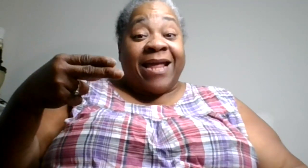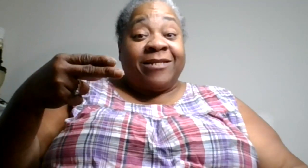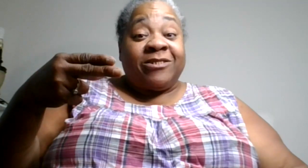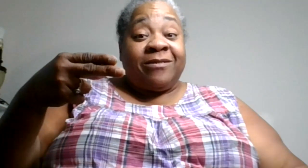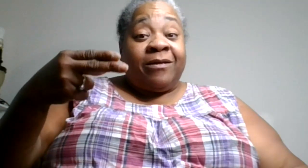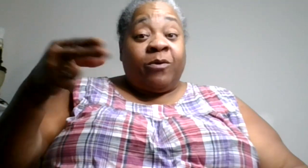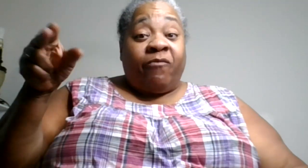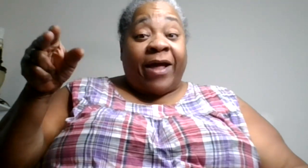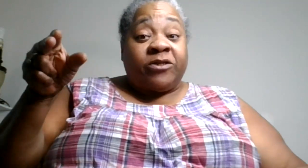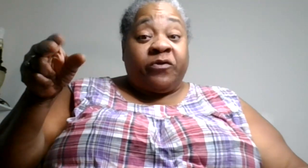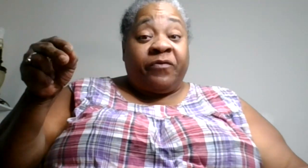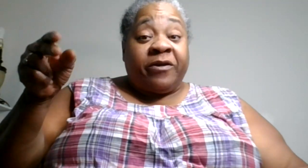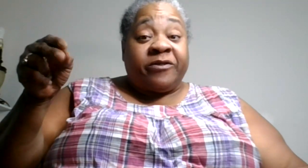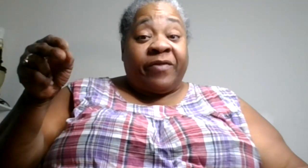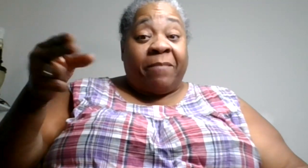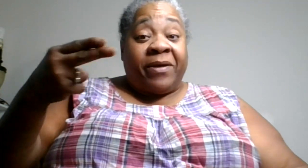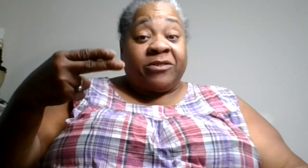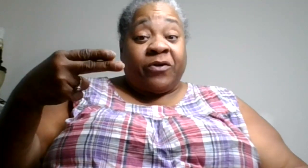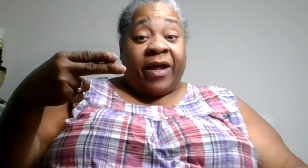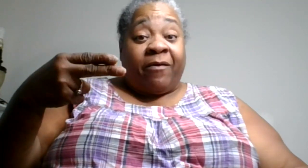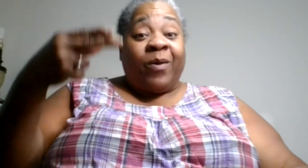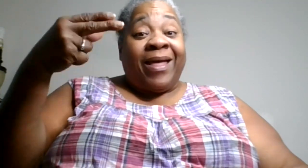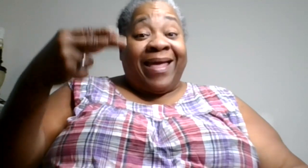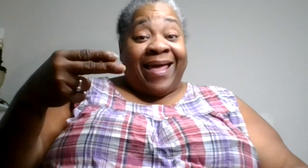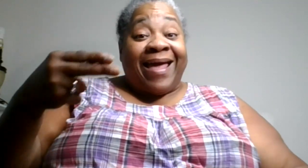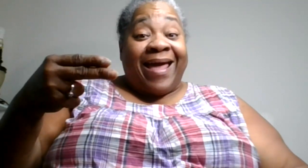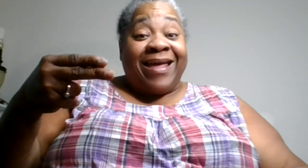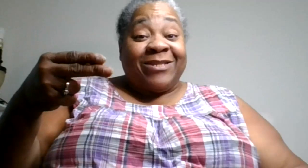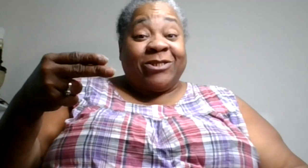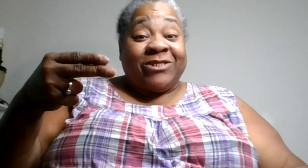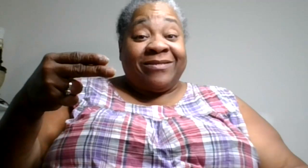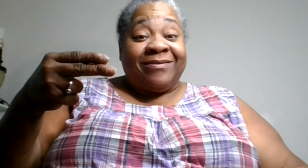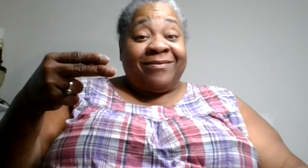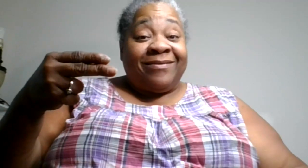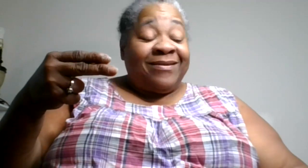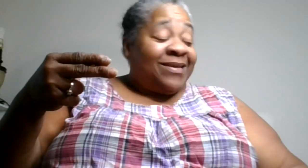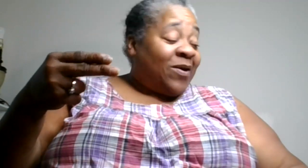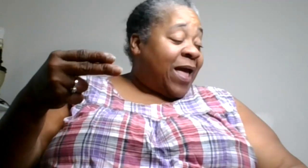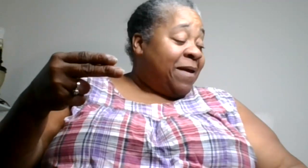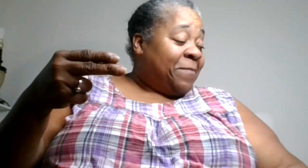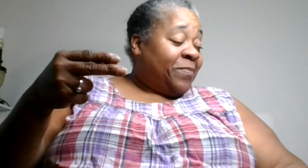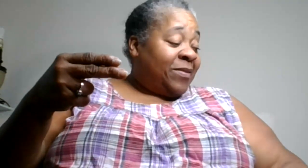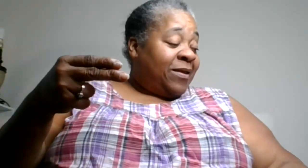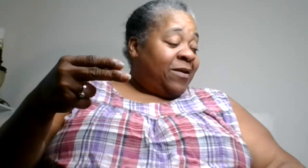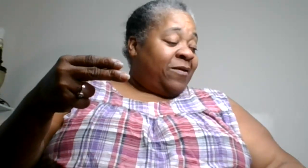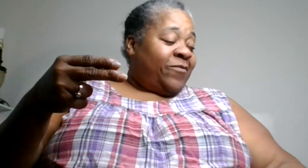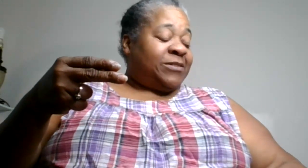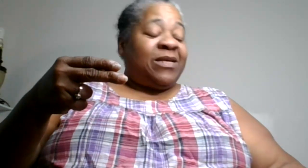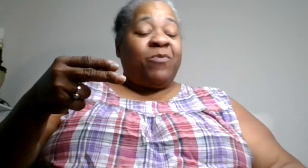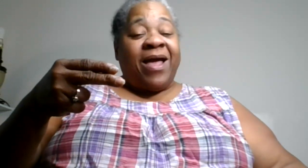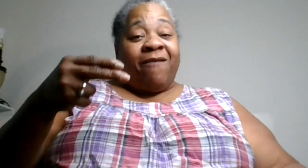H. We've got 2 fingers for that pincer now. H. Okay? First thing we have is